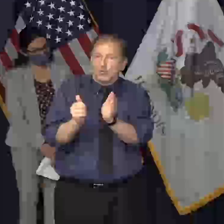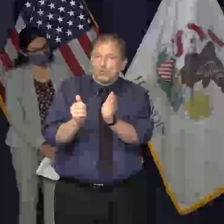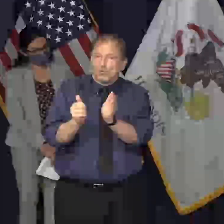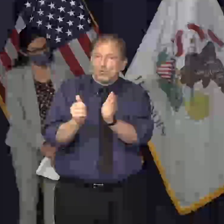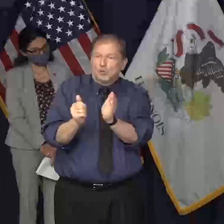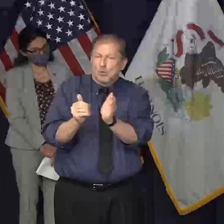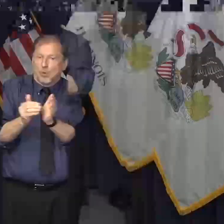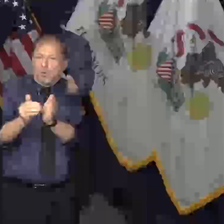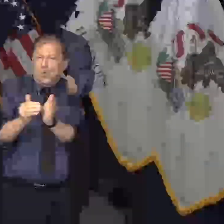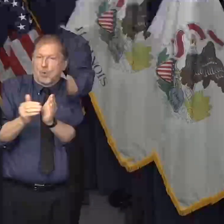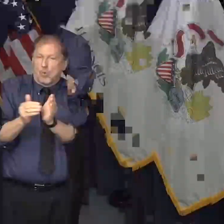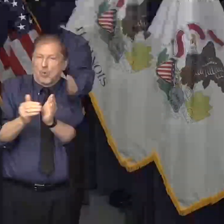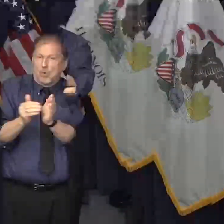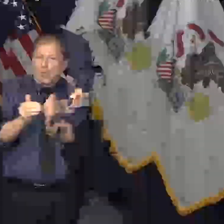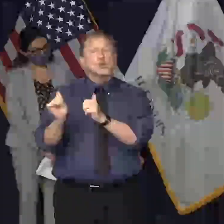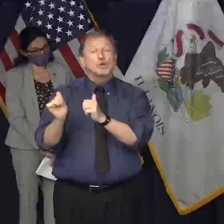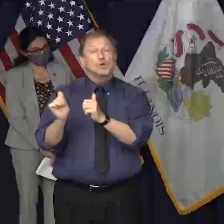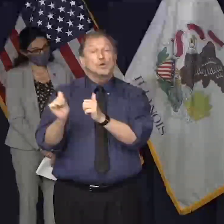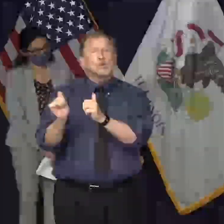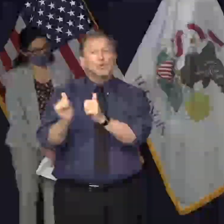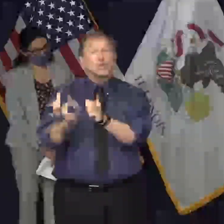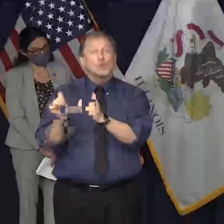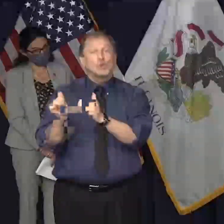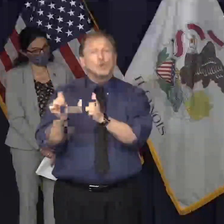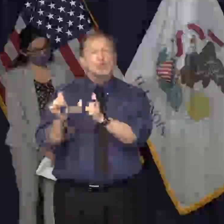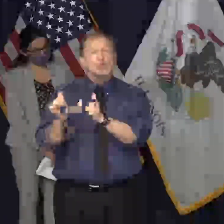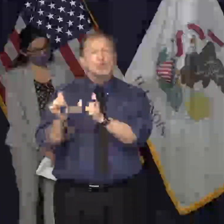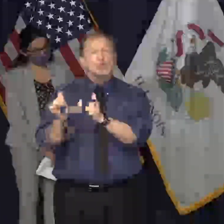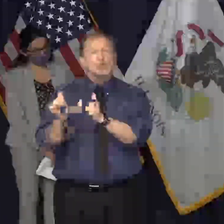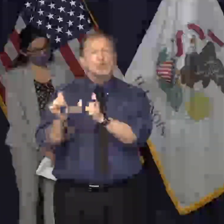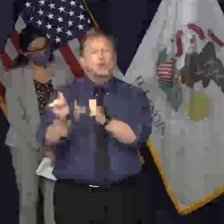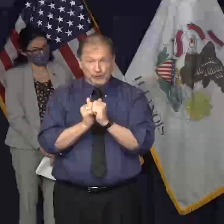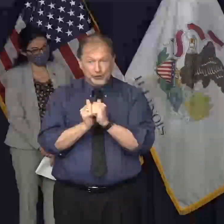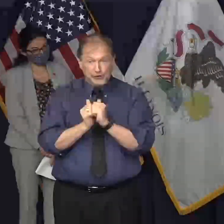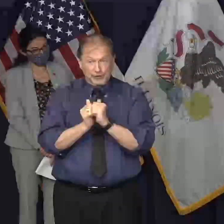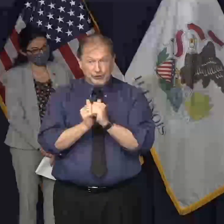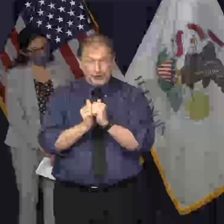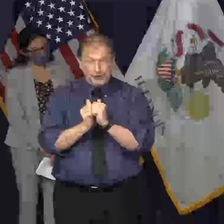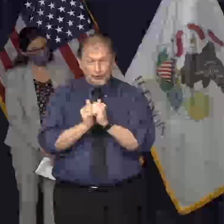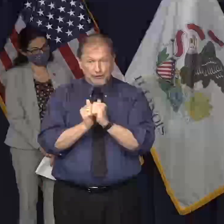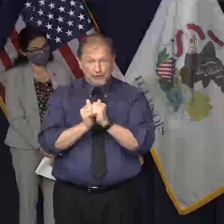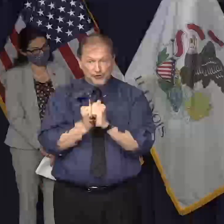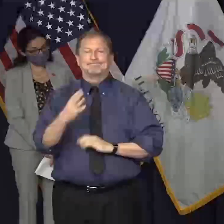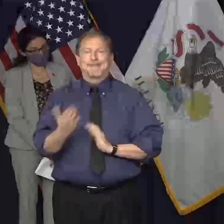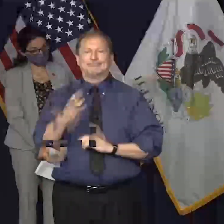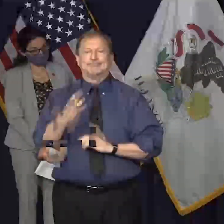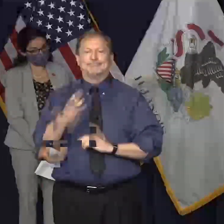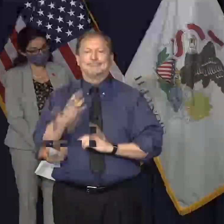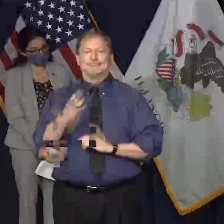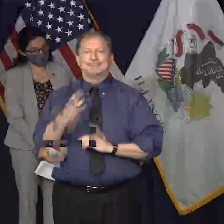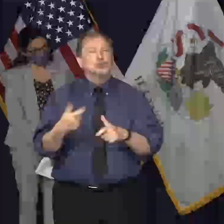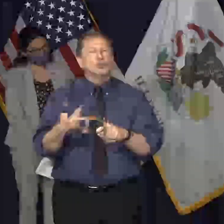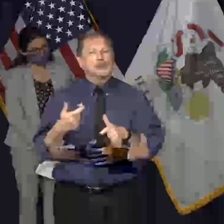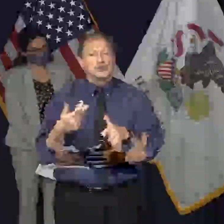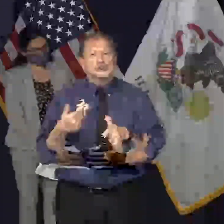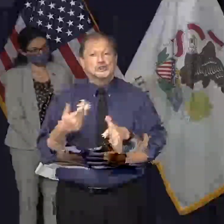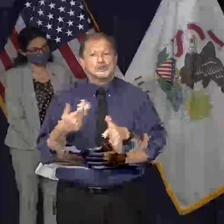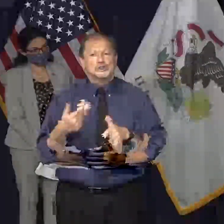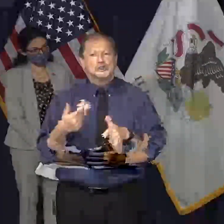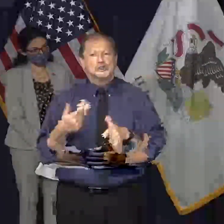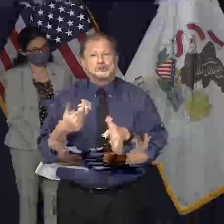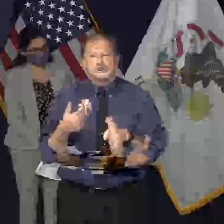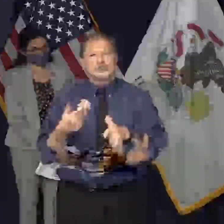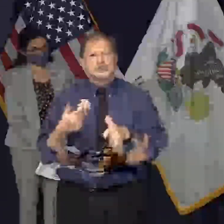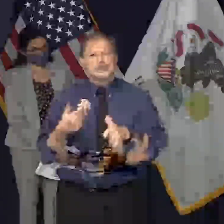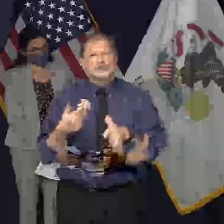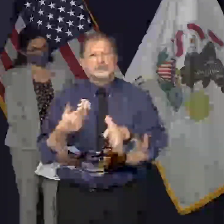Illinois together. And now I'll review comments in Spanish. Buenos tardes. Hemos